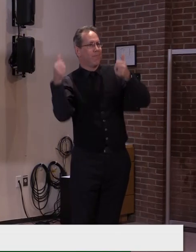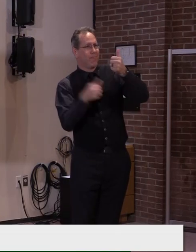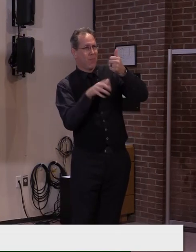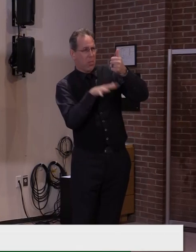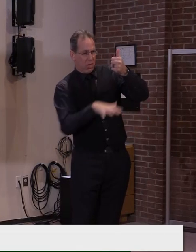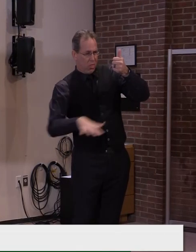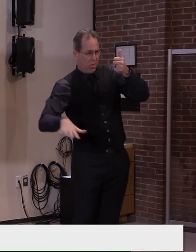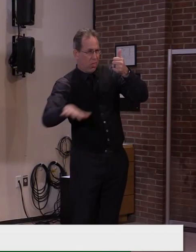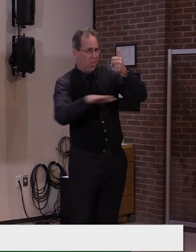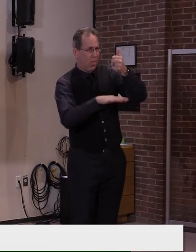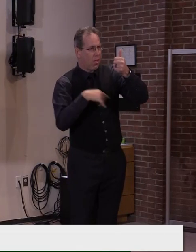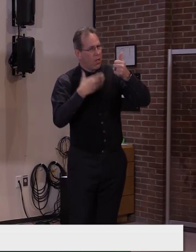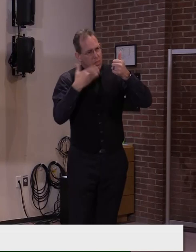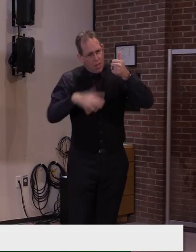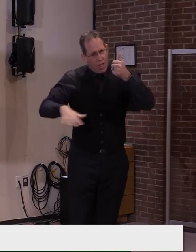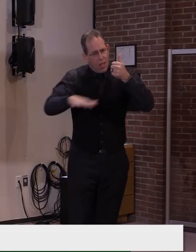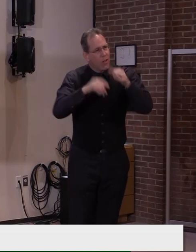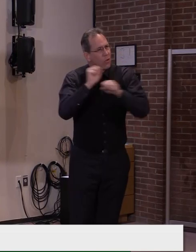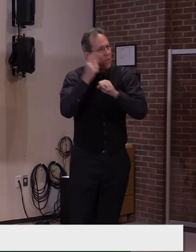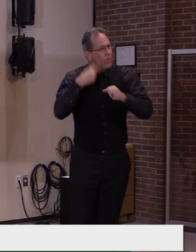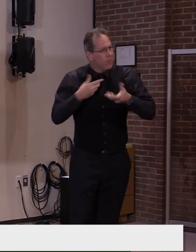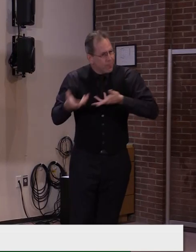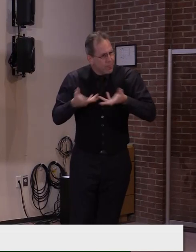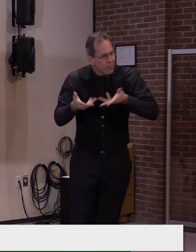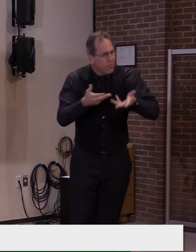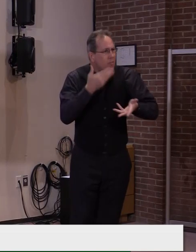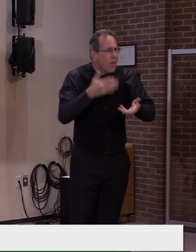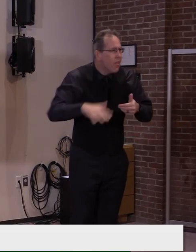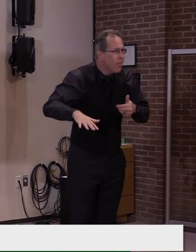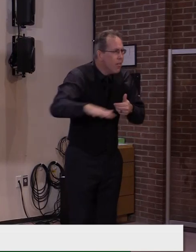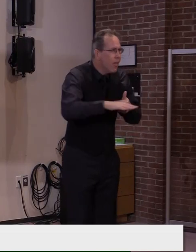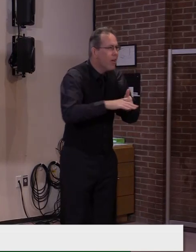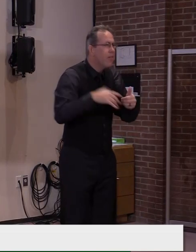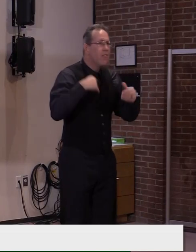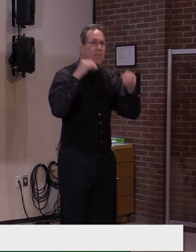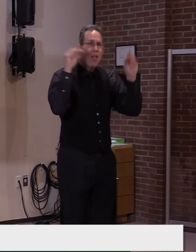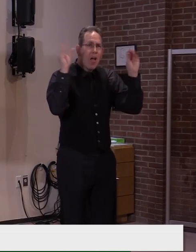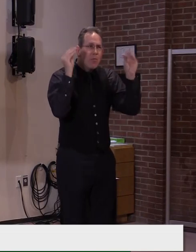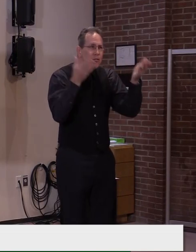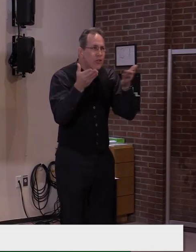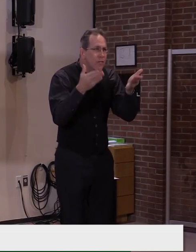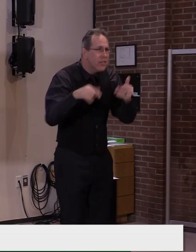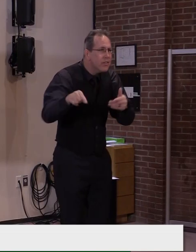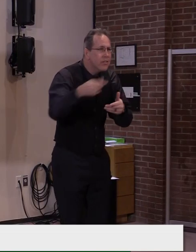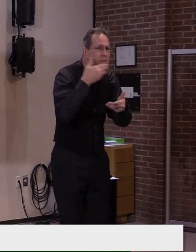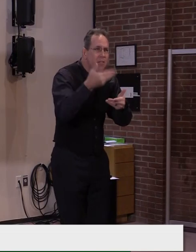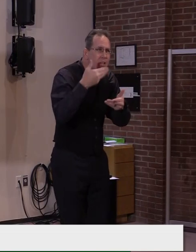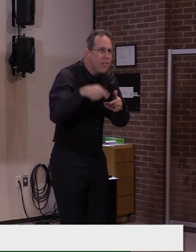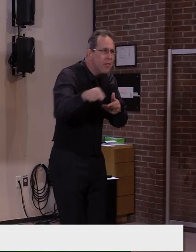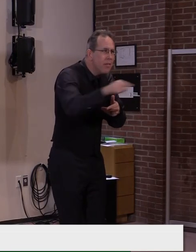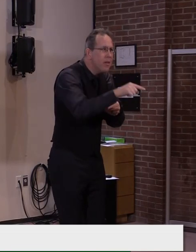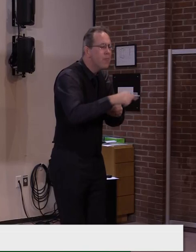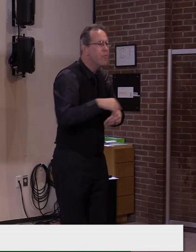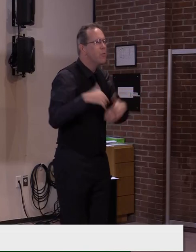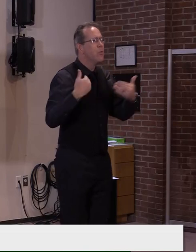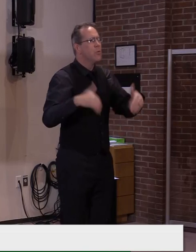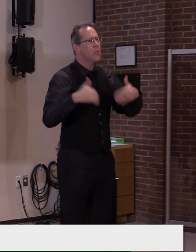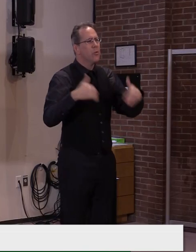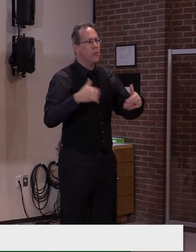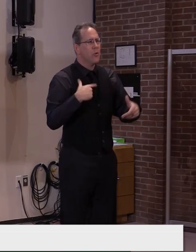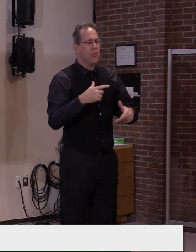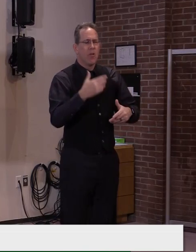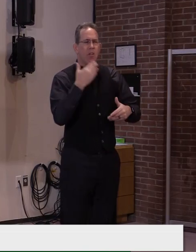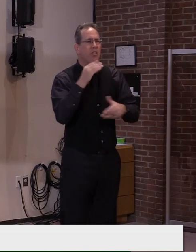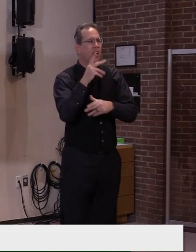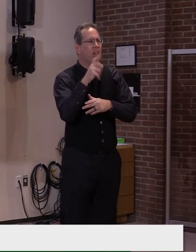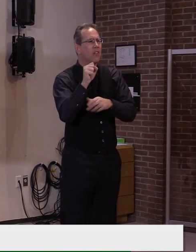responders, a big thank you. I know how much you've sacrificed during this pandemic. The weekends, nights, and holidays you